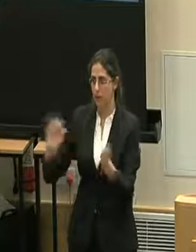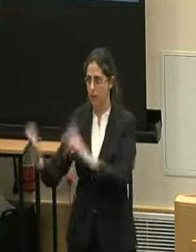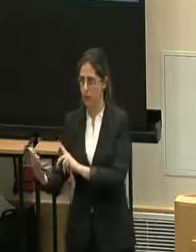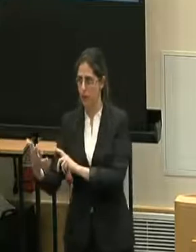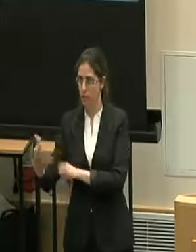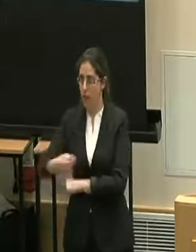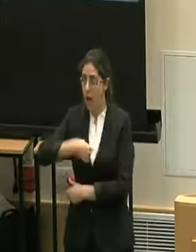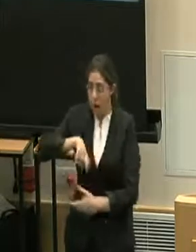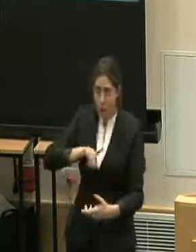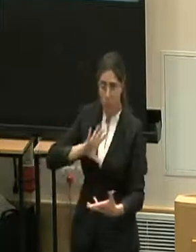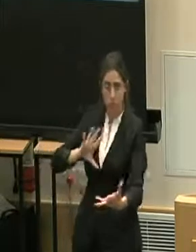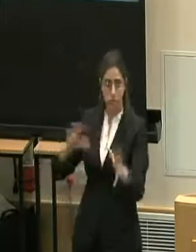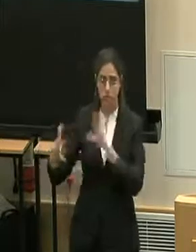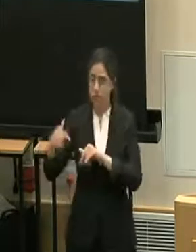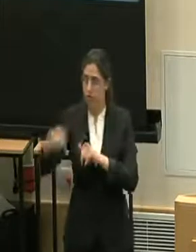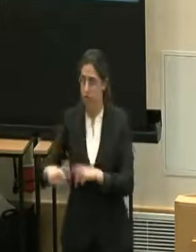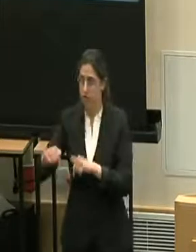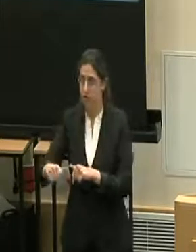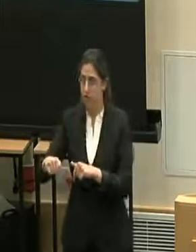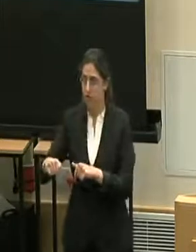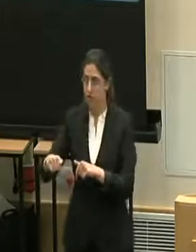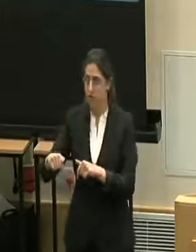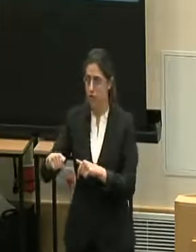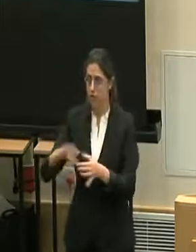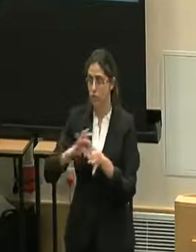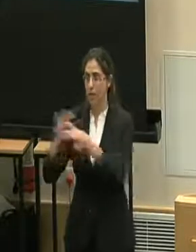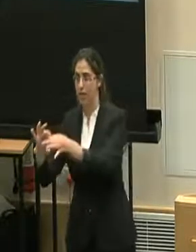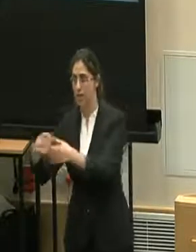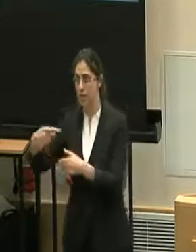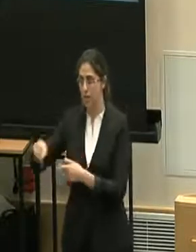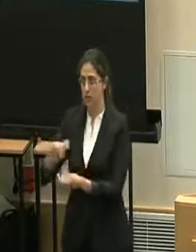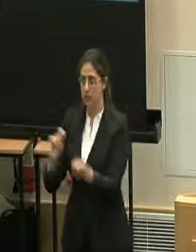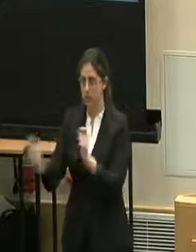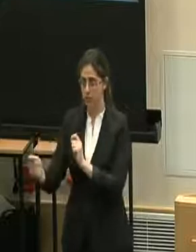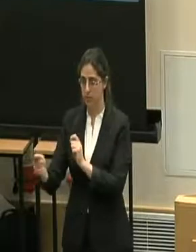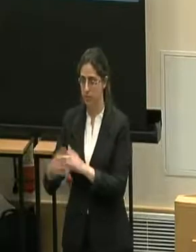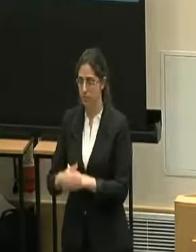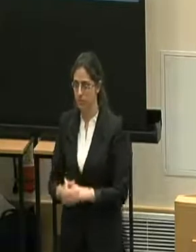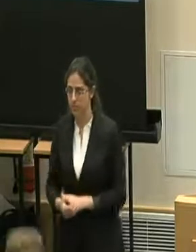our transformation here constitutes a paradigm shift.